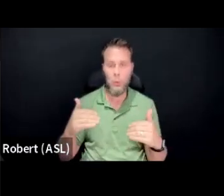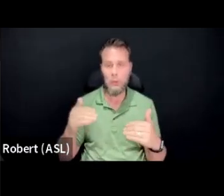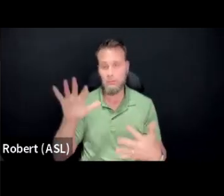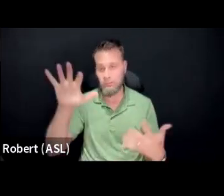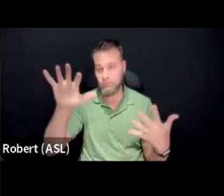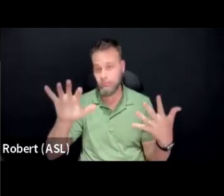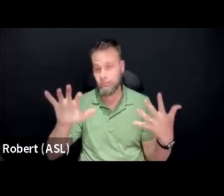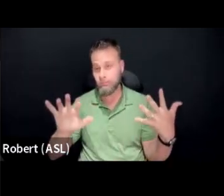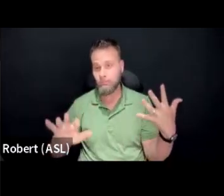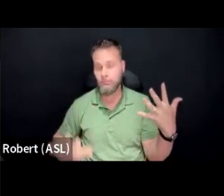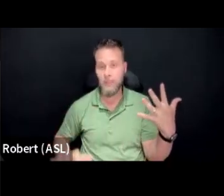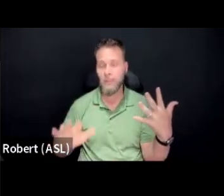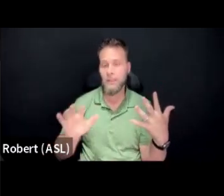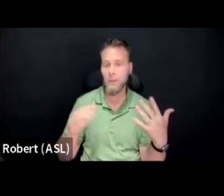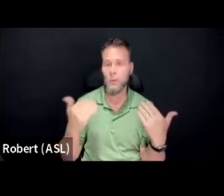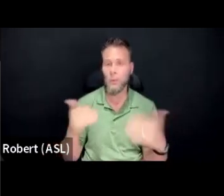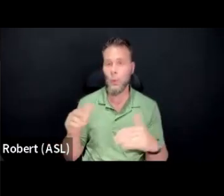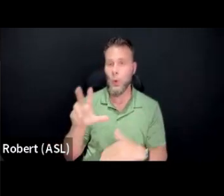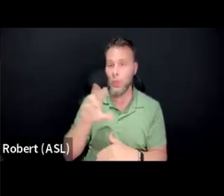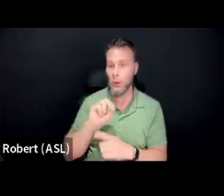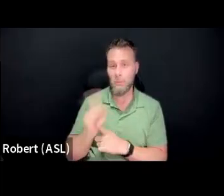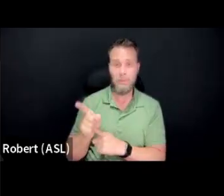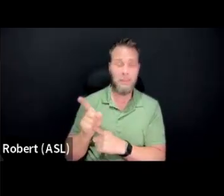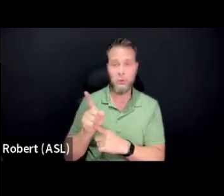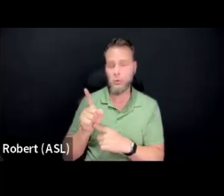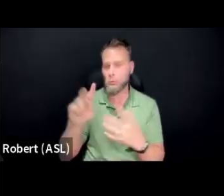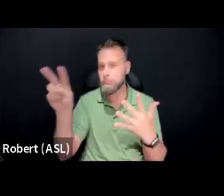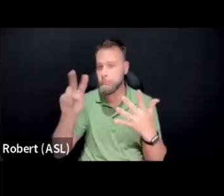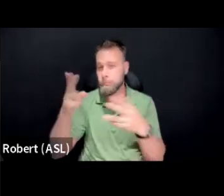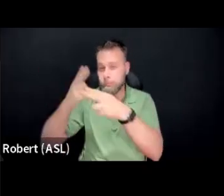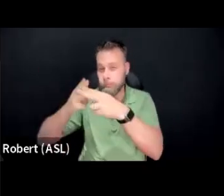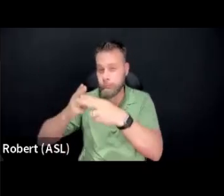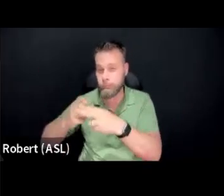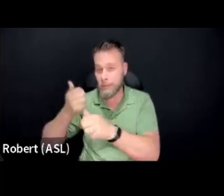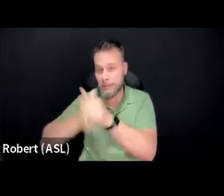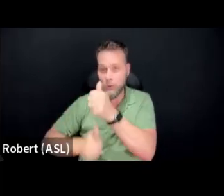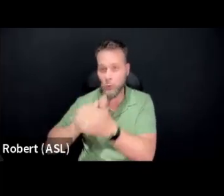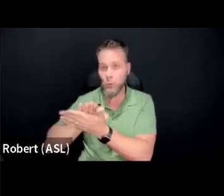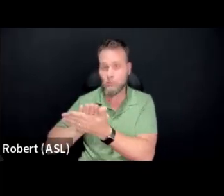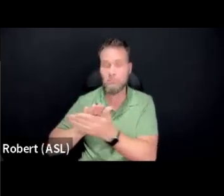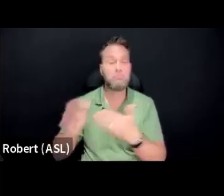list. It would take 30 minutes to read. So welcome back